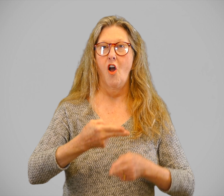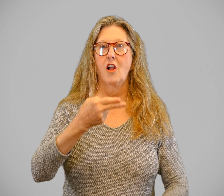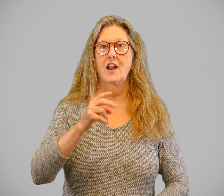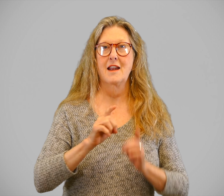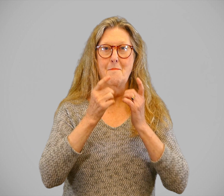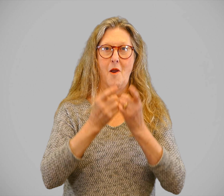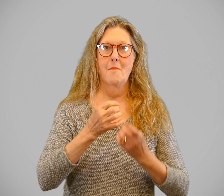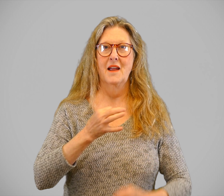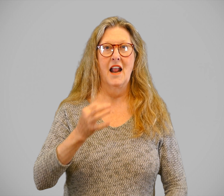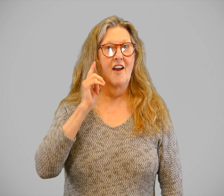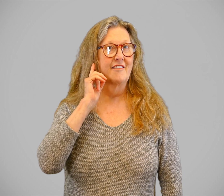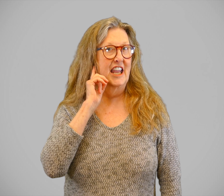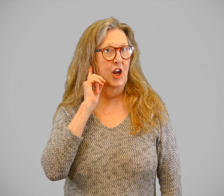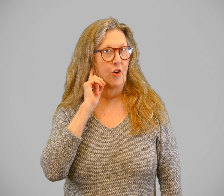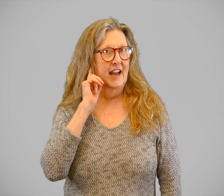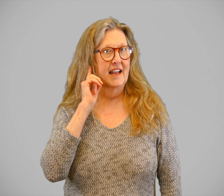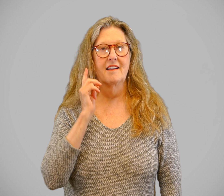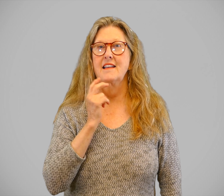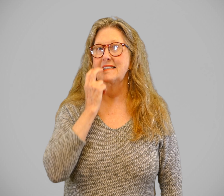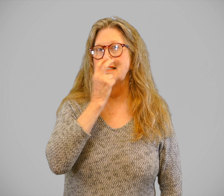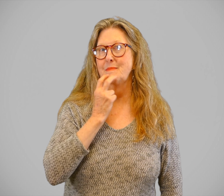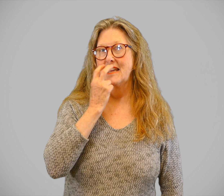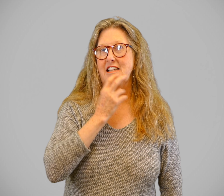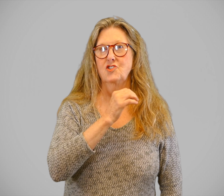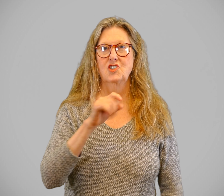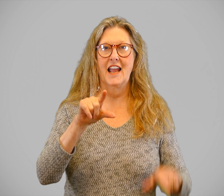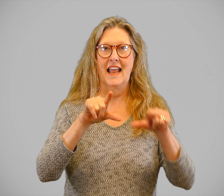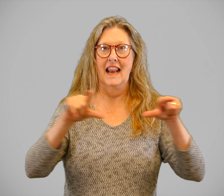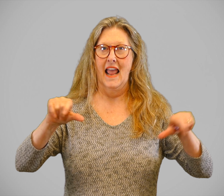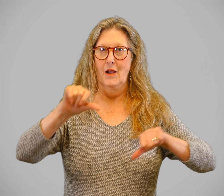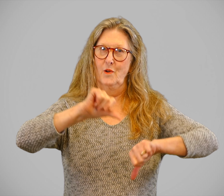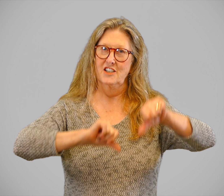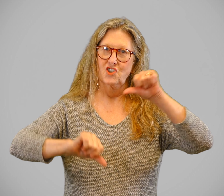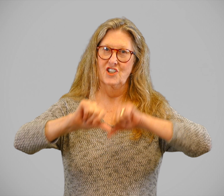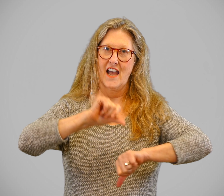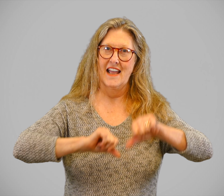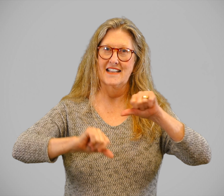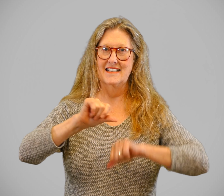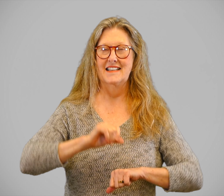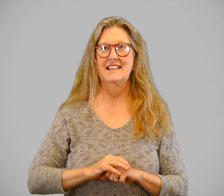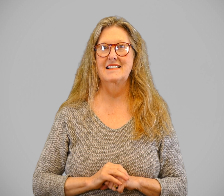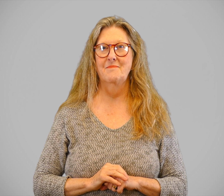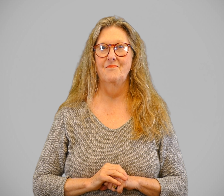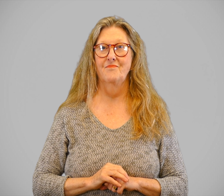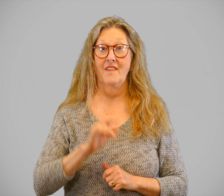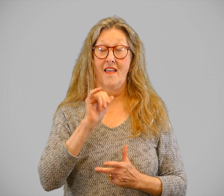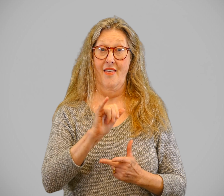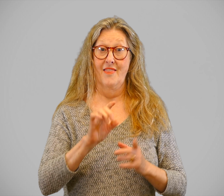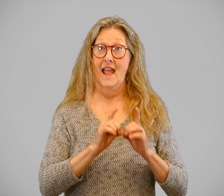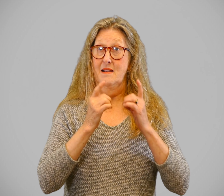This department includes three programs: SLP, Speech Language